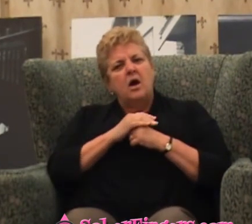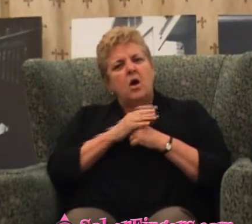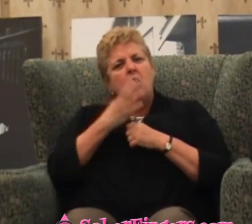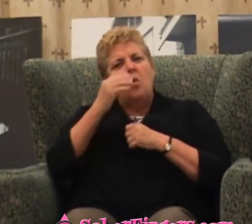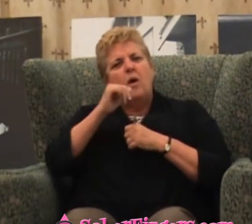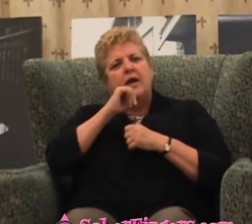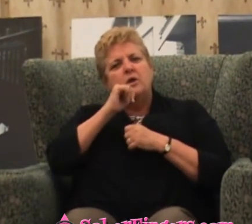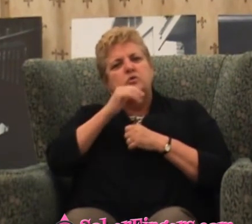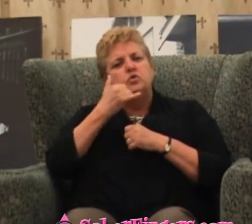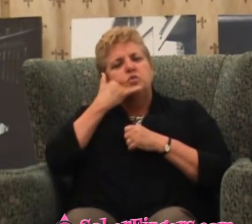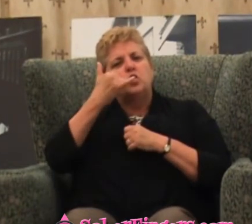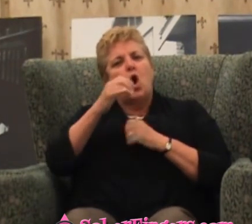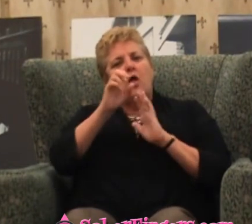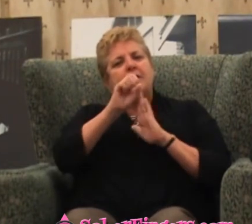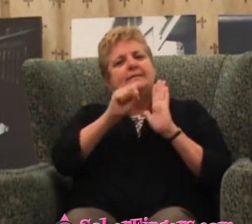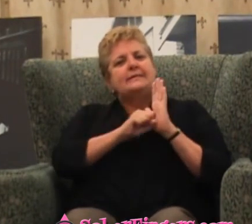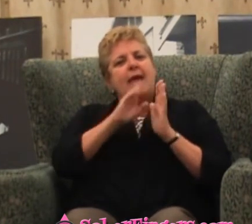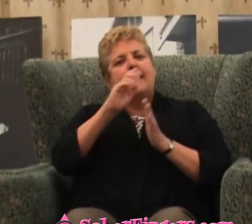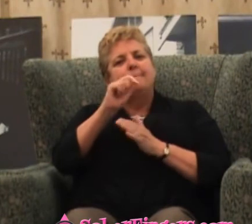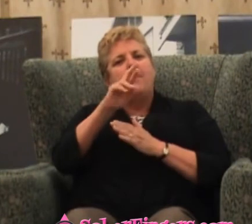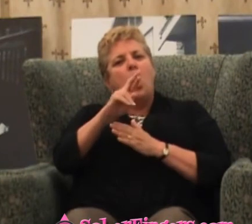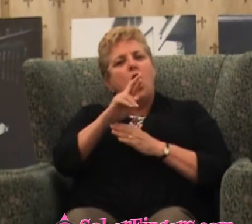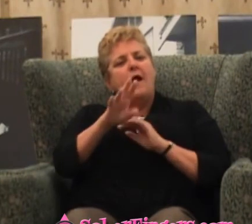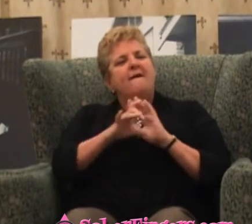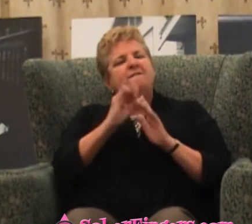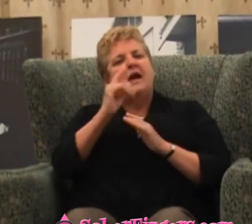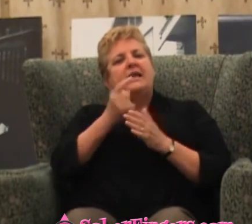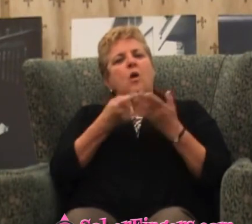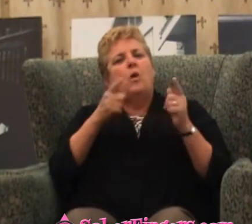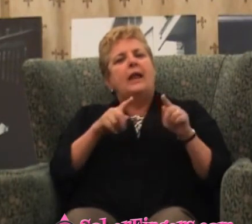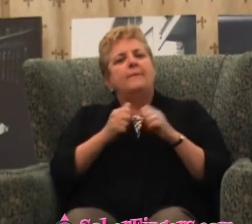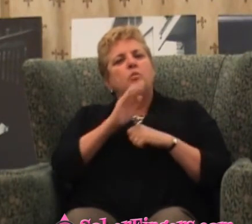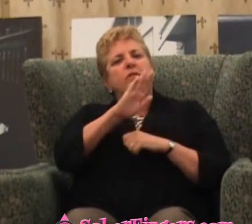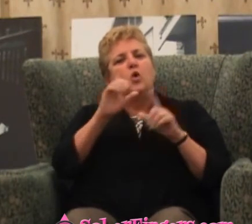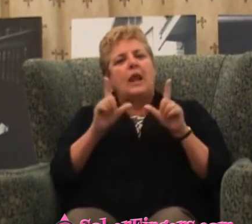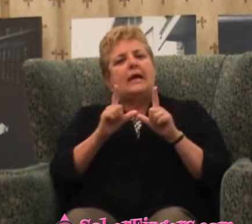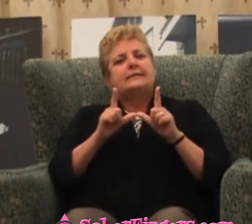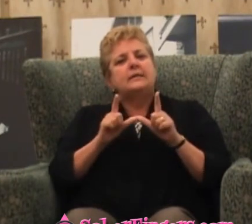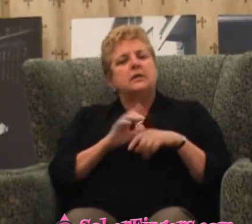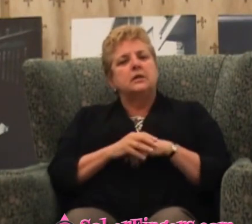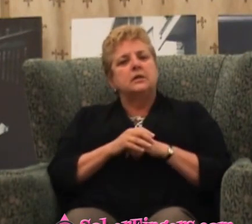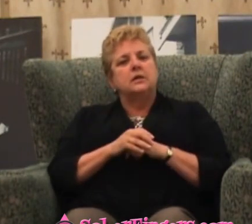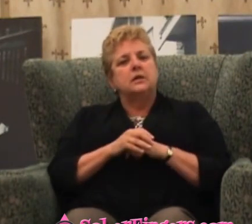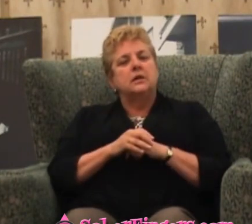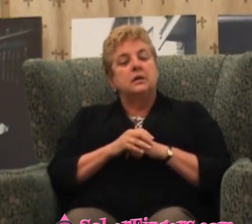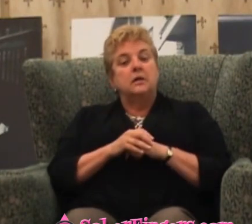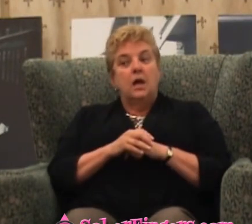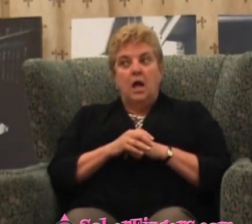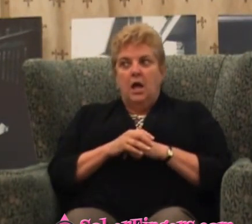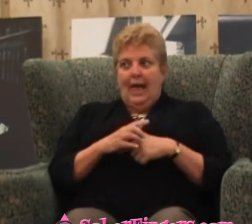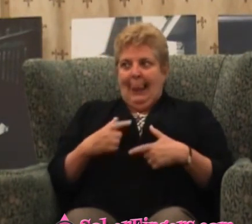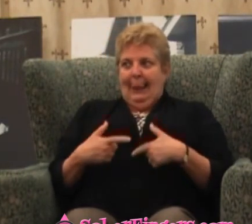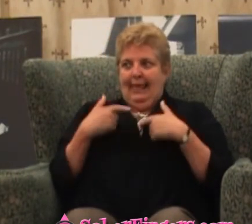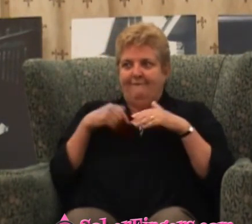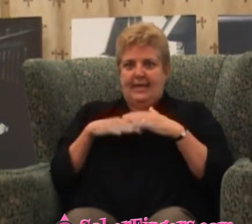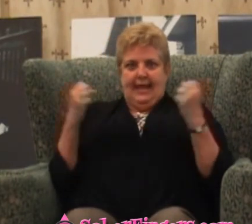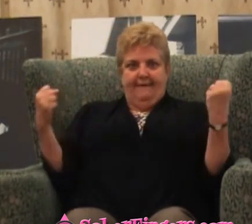state bar and find out what's happening with your bar car?" Living in fear in the rooms of Alcoholics Anonymous.